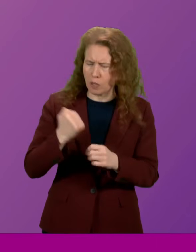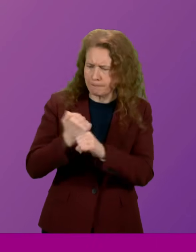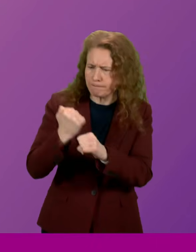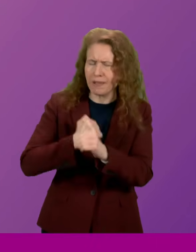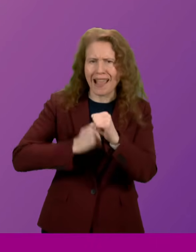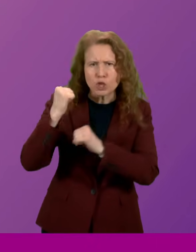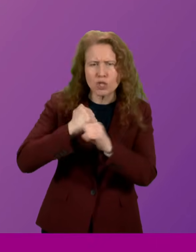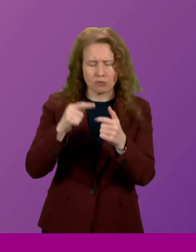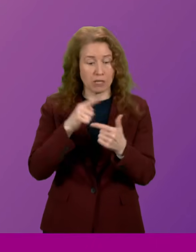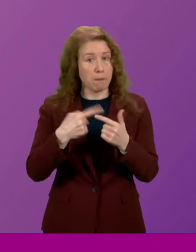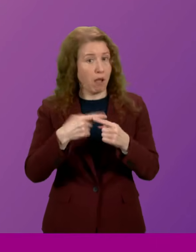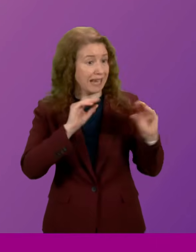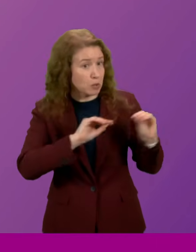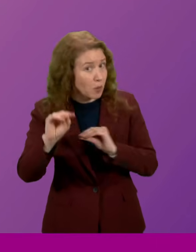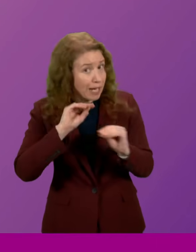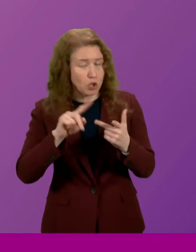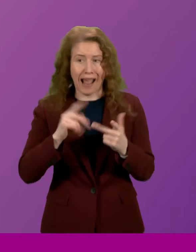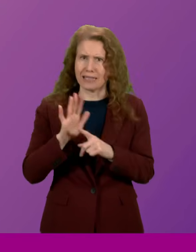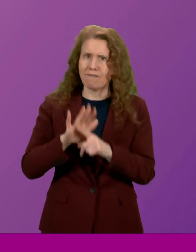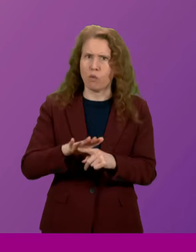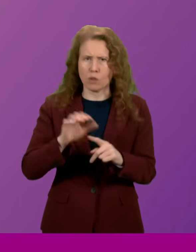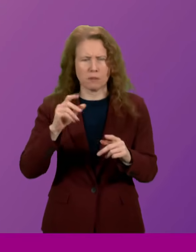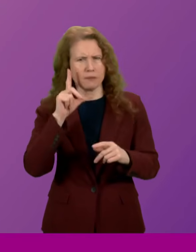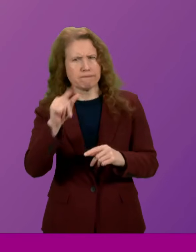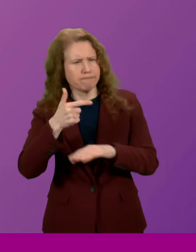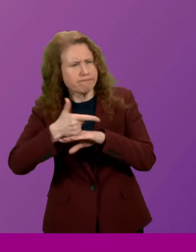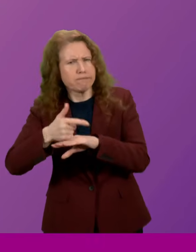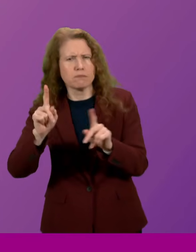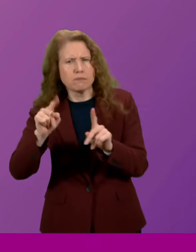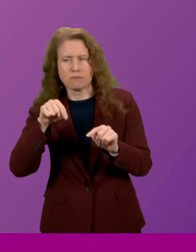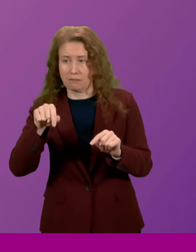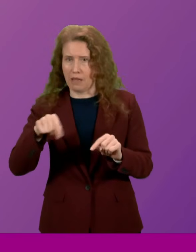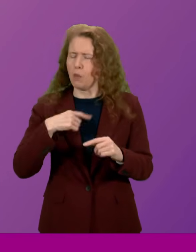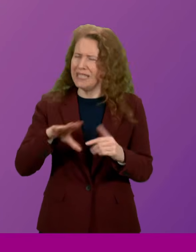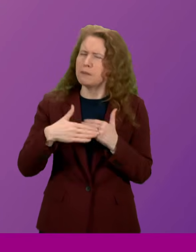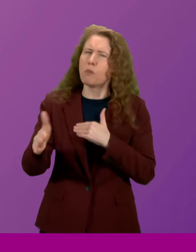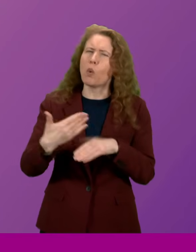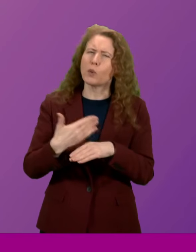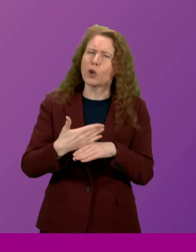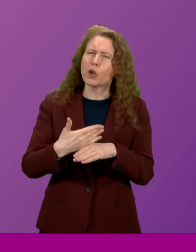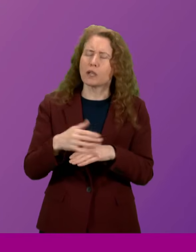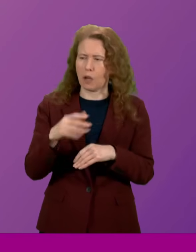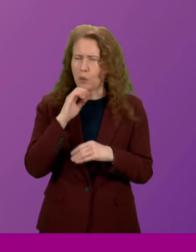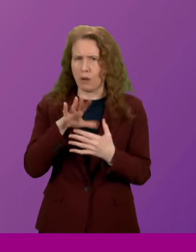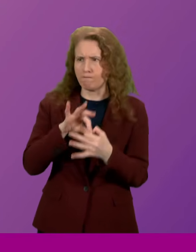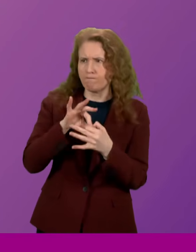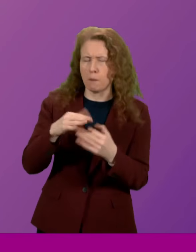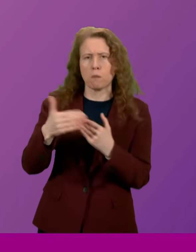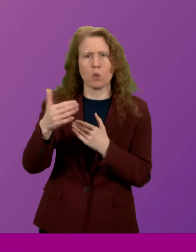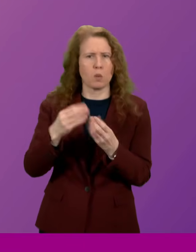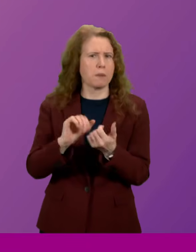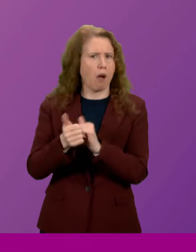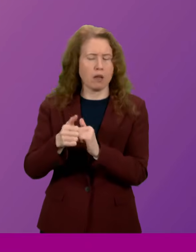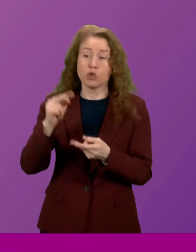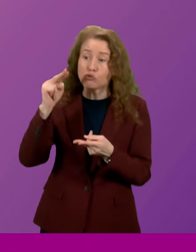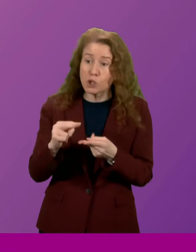improvements, education and enforcement nationwide. I recognise that there is more work that has to be done, and the Government will continue working with partners to reduce